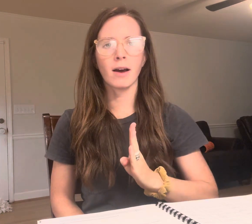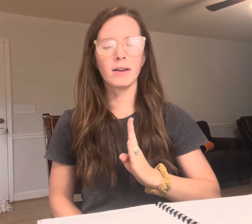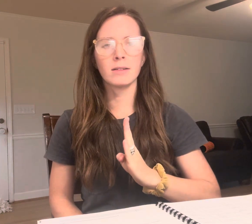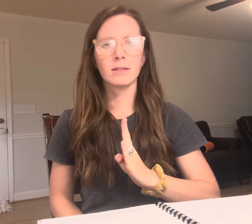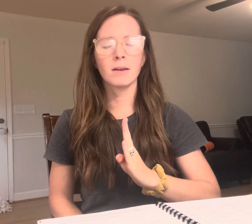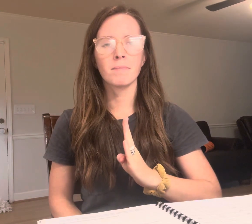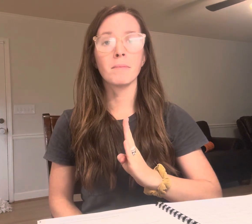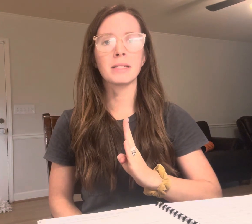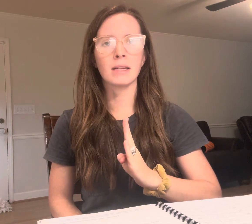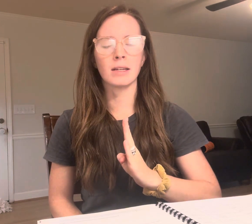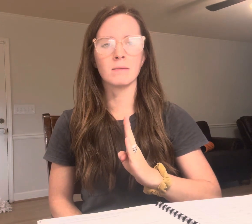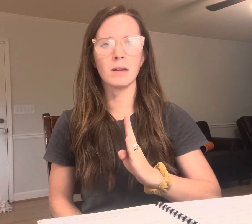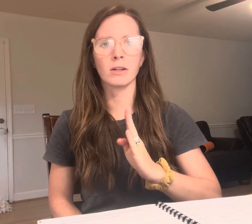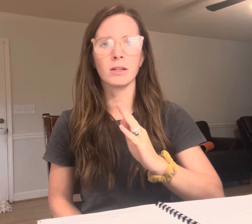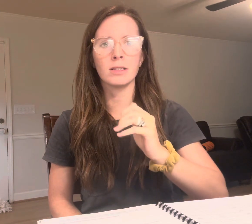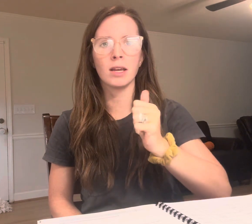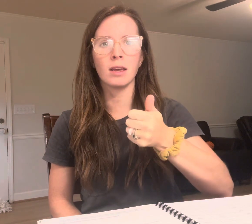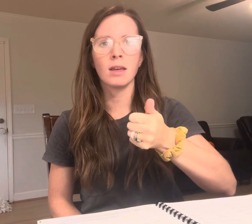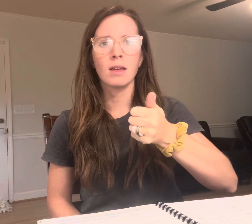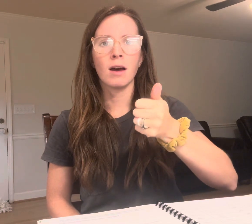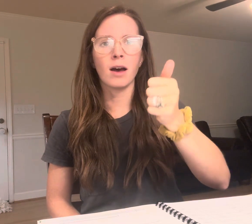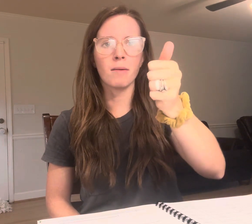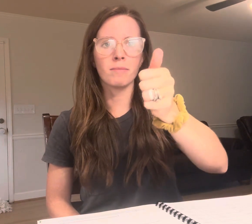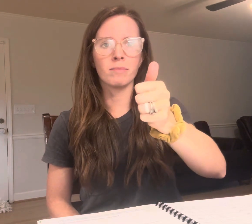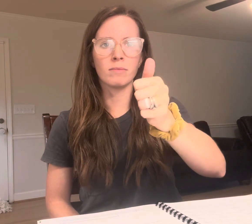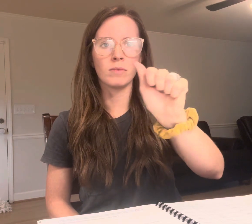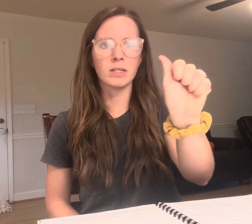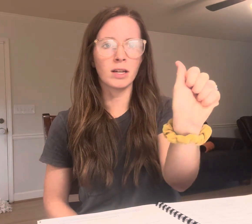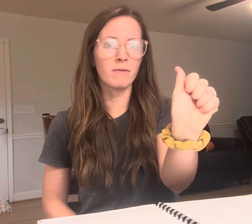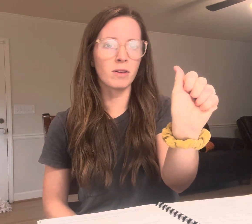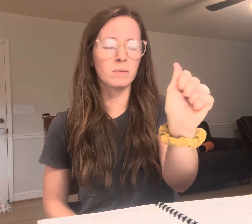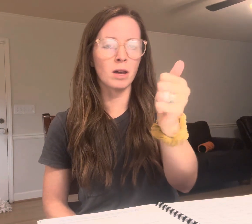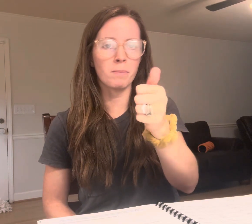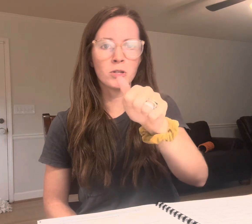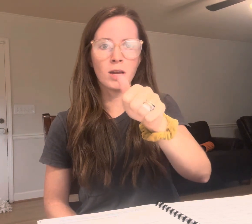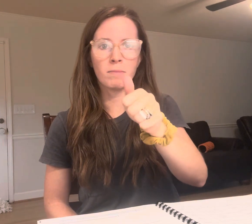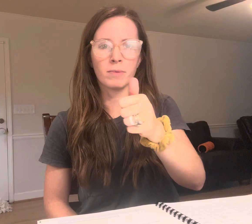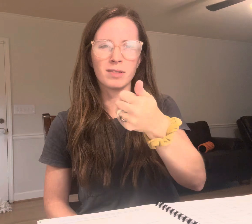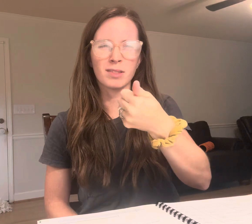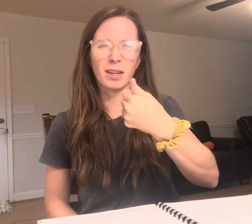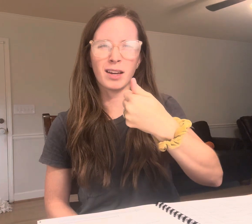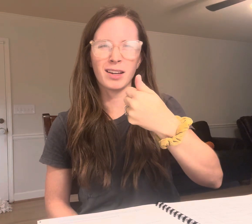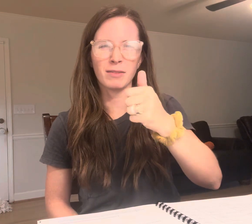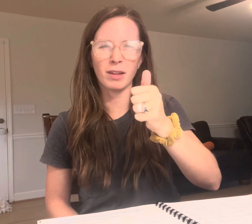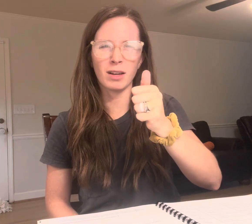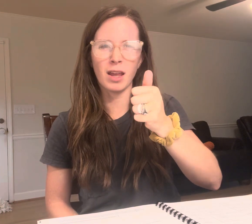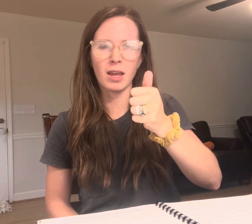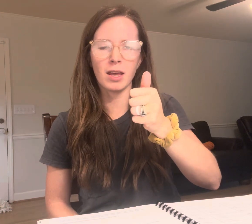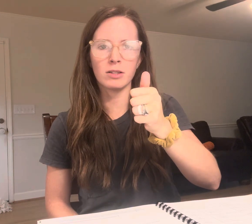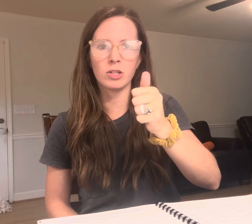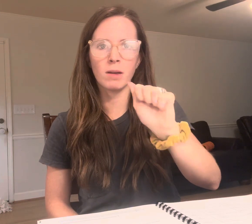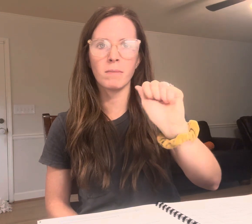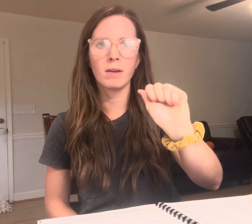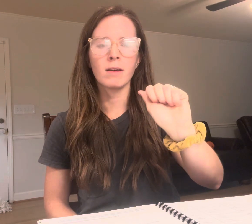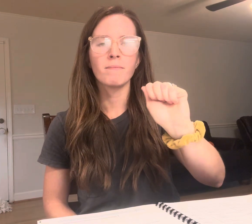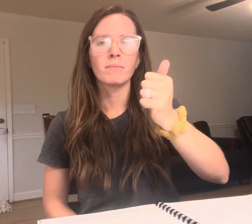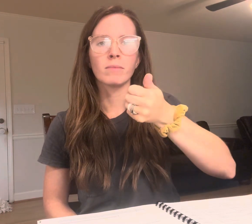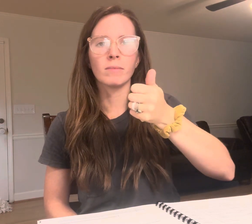gods besides me. You're going to take this kind of thumbs up shape. It's like kind of like an A hand shape, but like